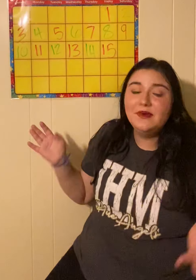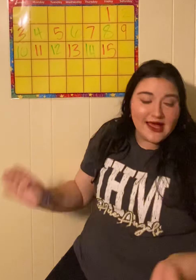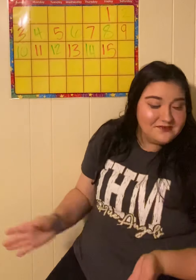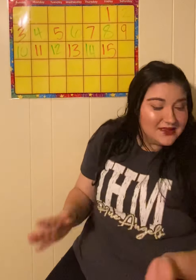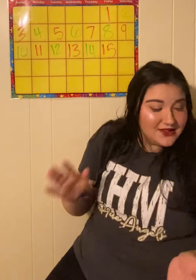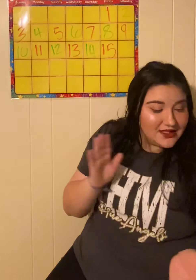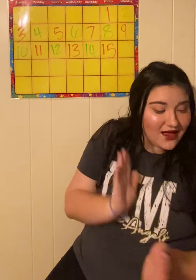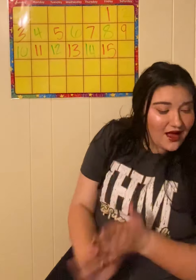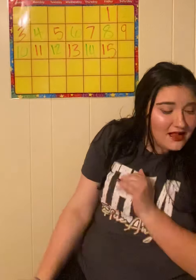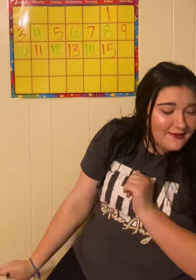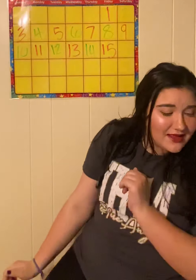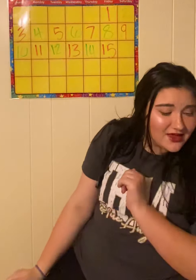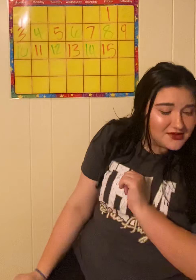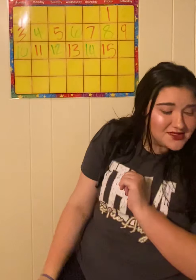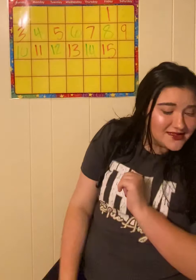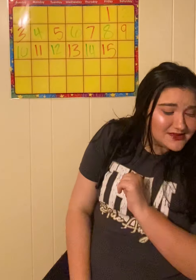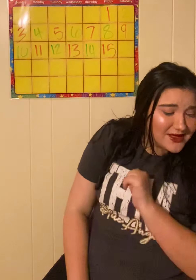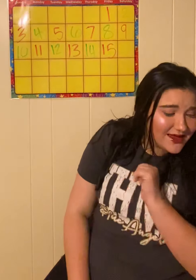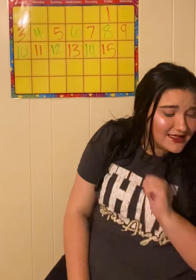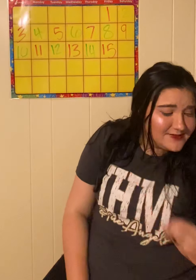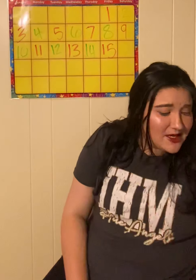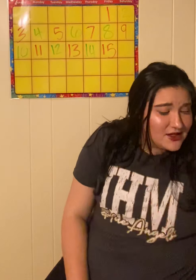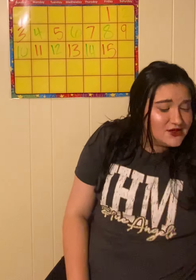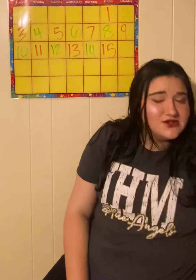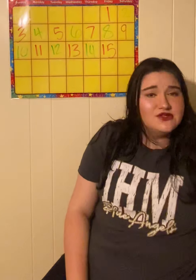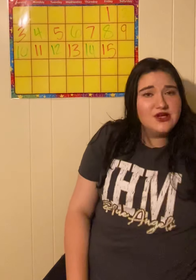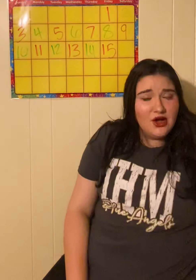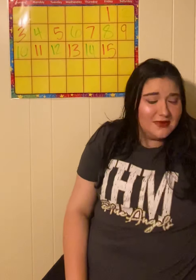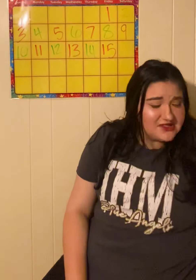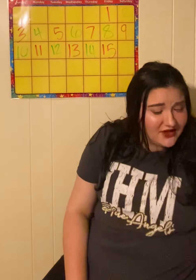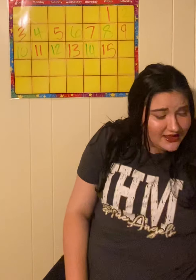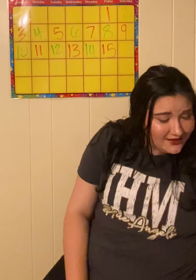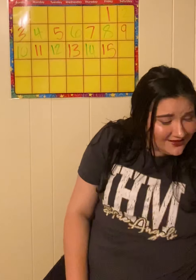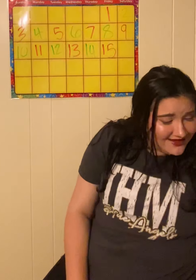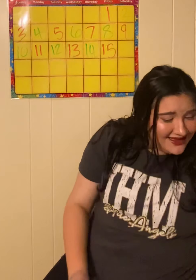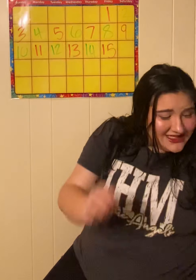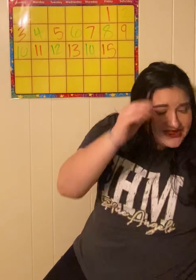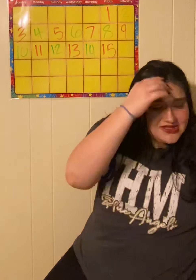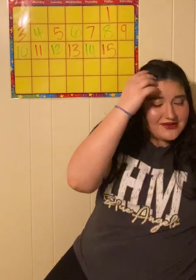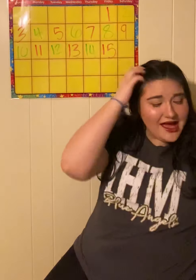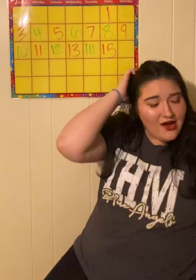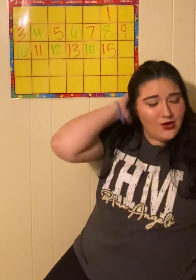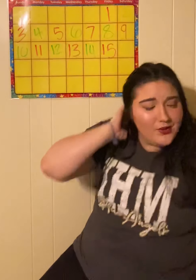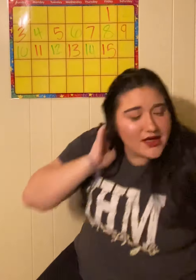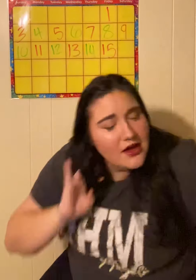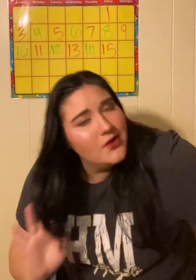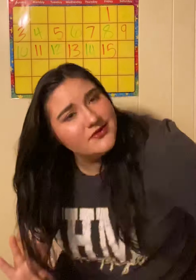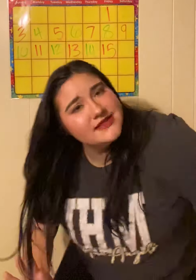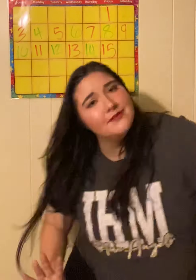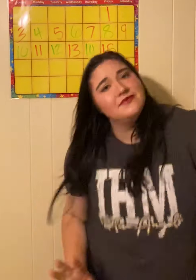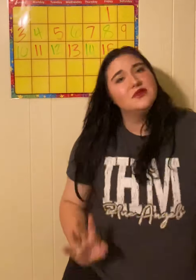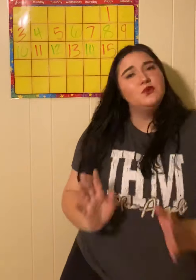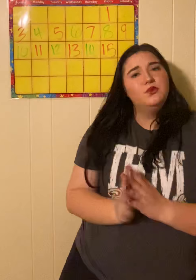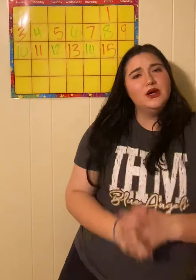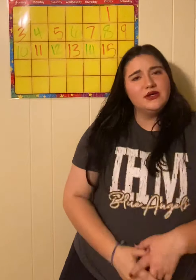have been learning all about the ocean this week, and it's been so much fun. So now we're going to go over some of the